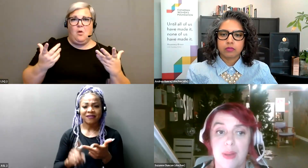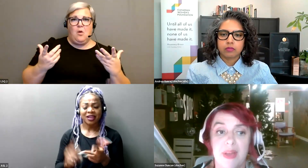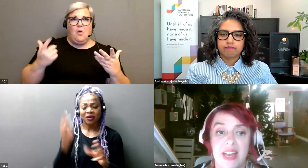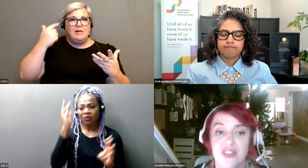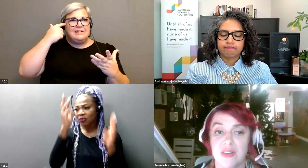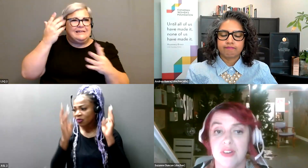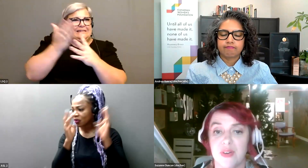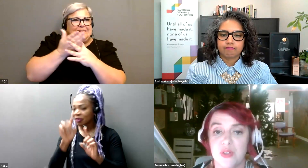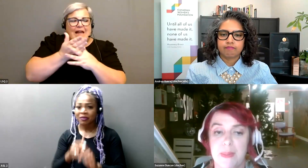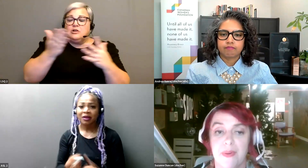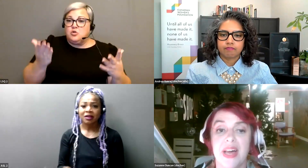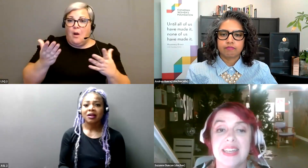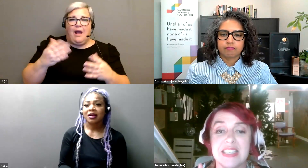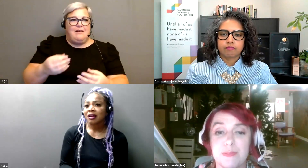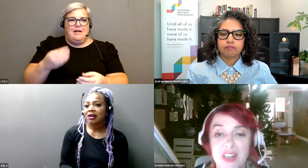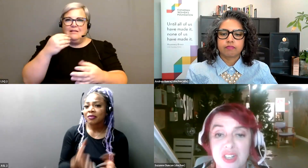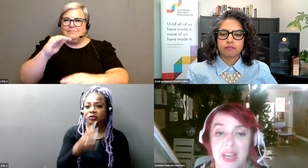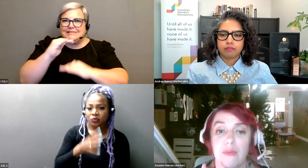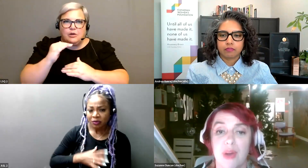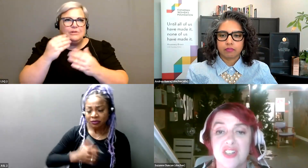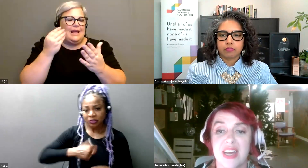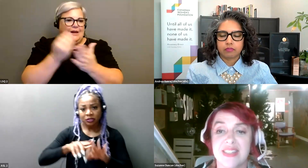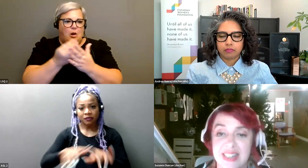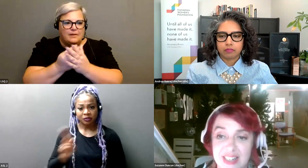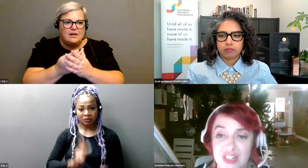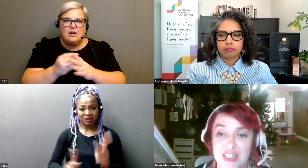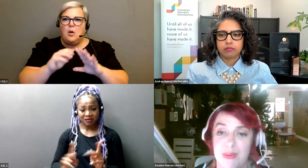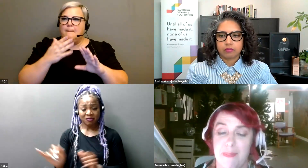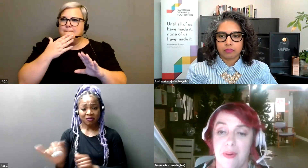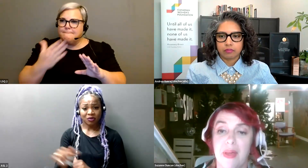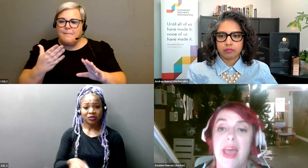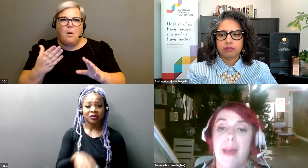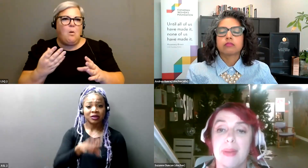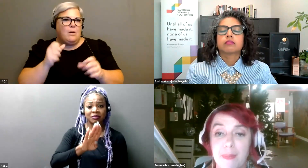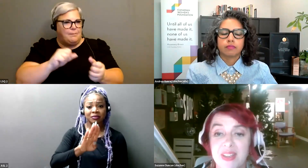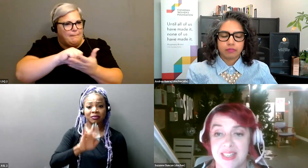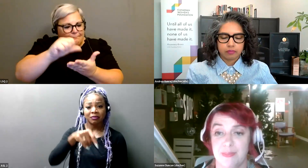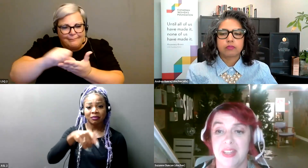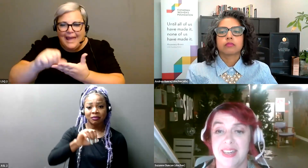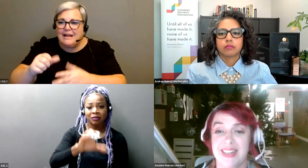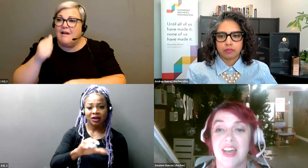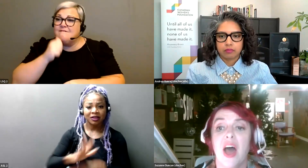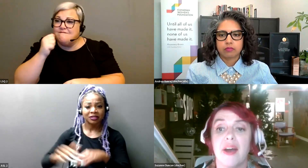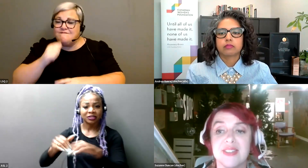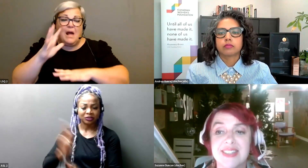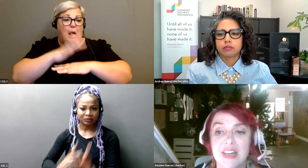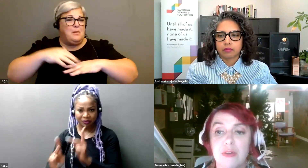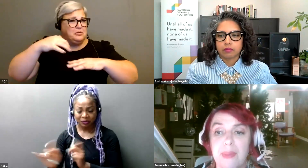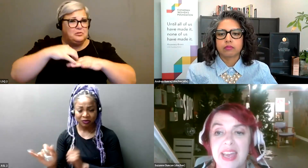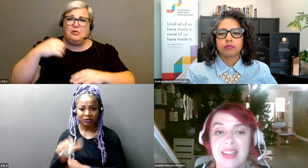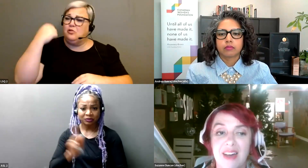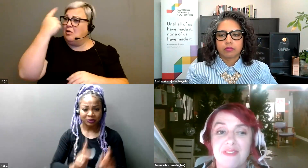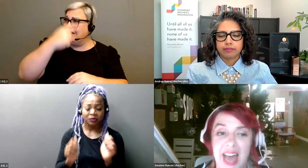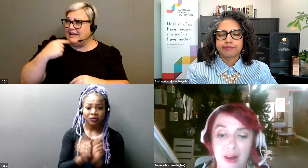ways that women and gender diverse people, especially racialized and Indigenous people and people with disabilities, are